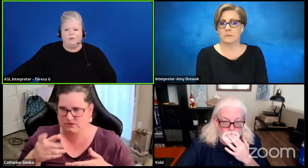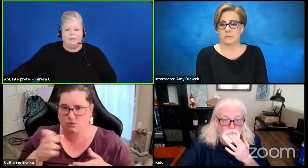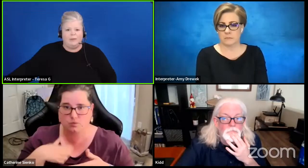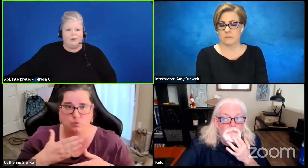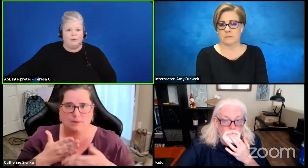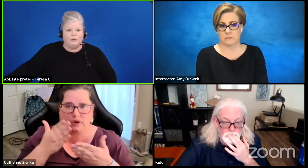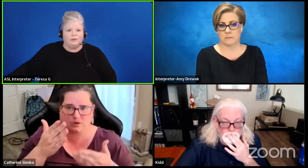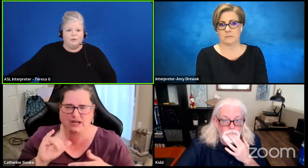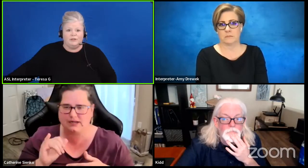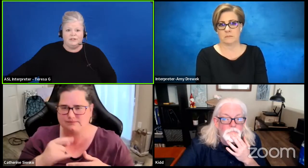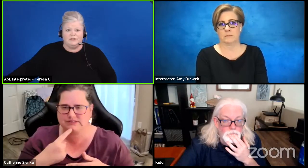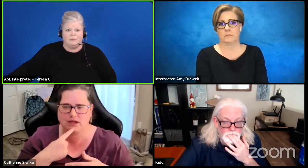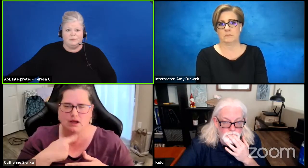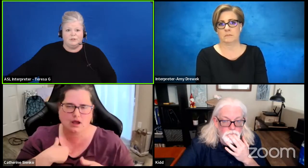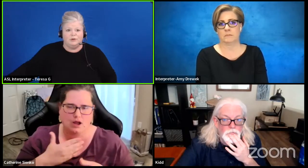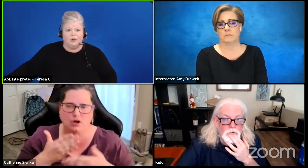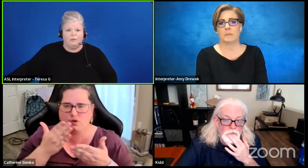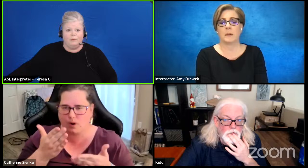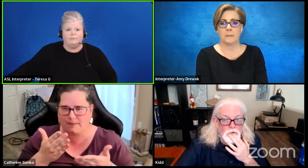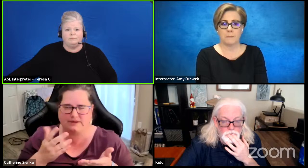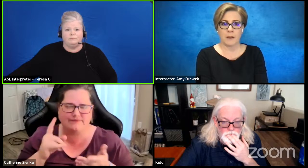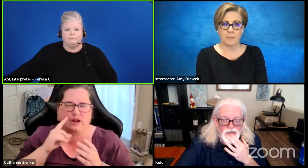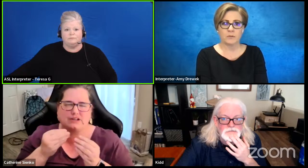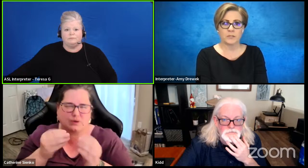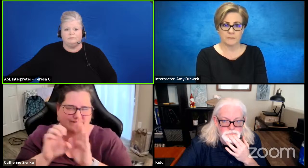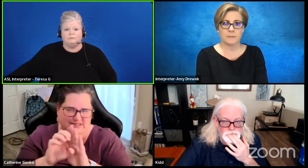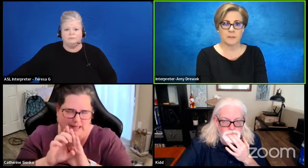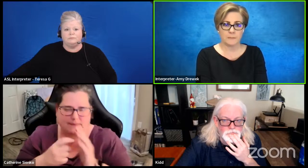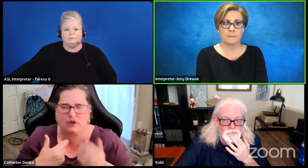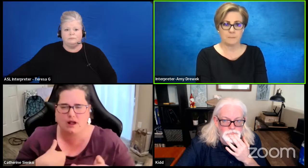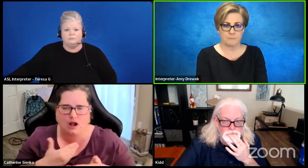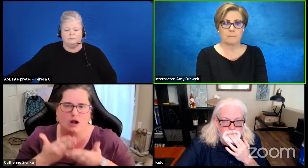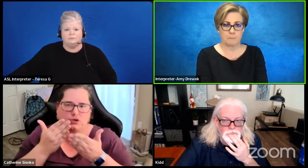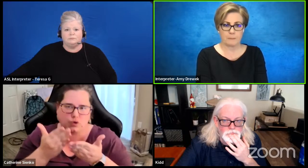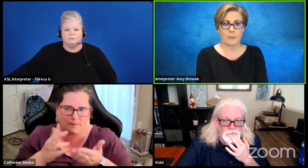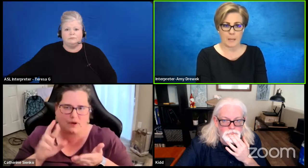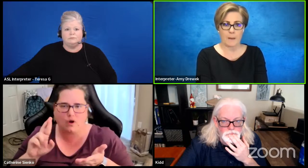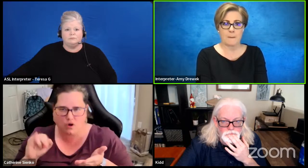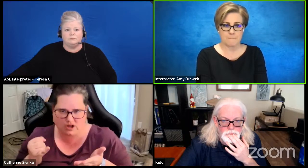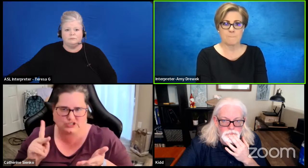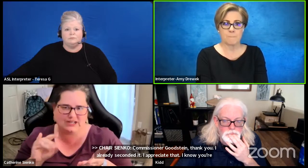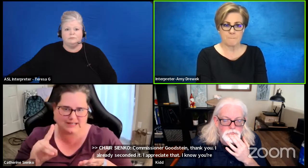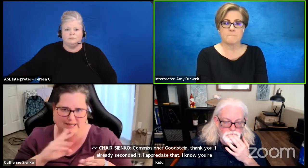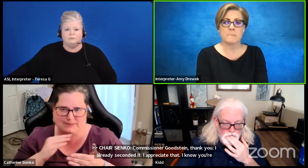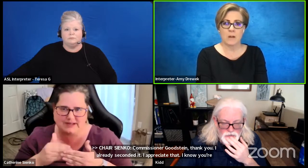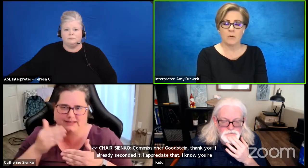That would be my proposal. This is Commissioner Cohen. Commissioner Kidd, agreed.